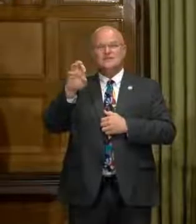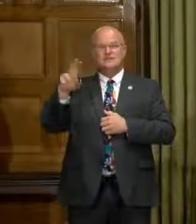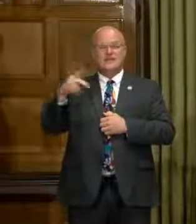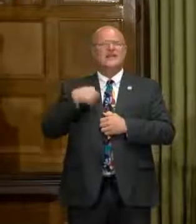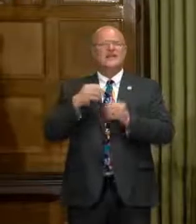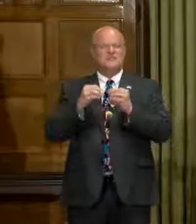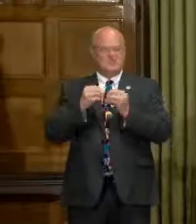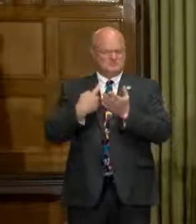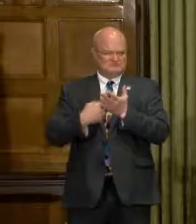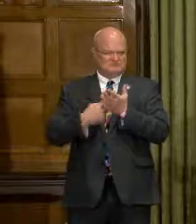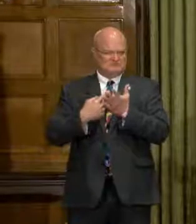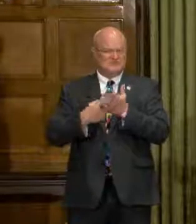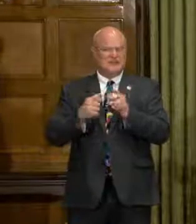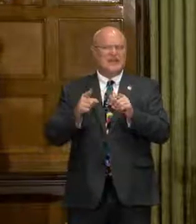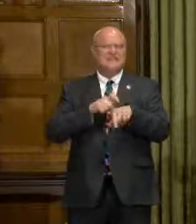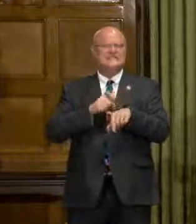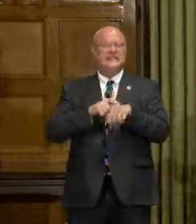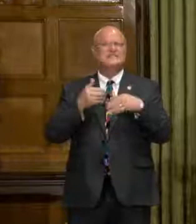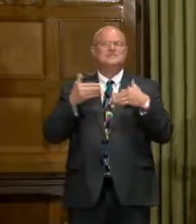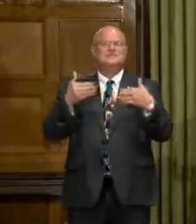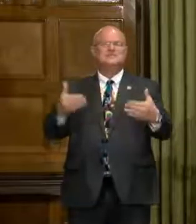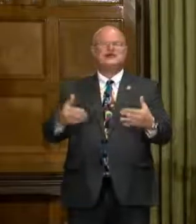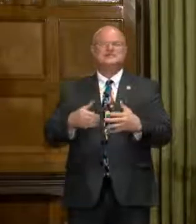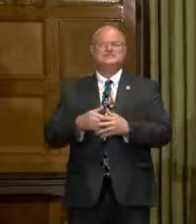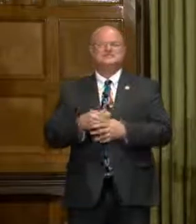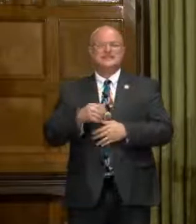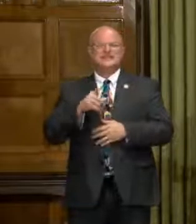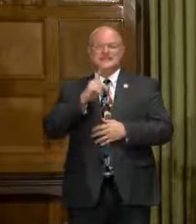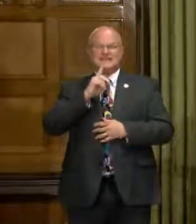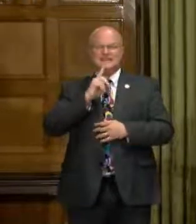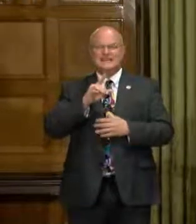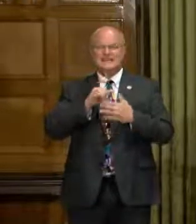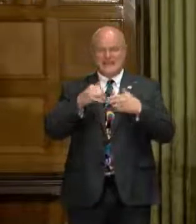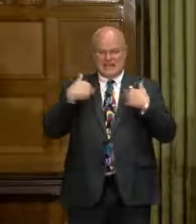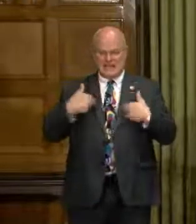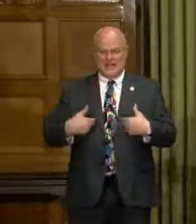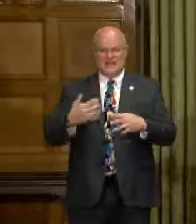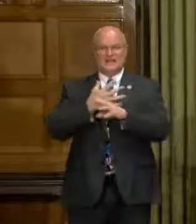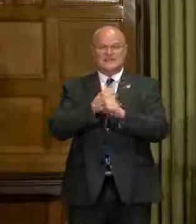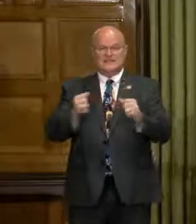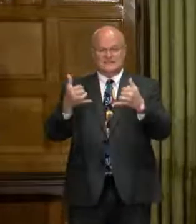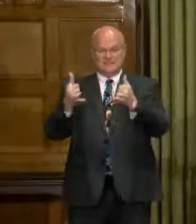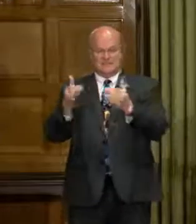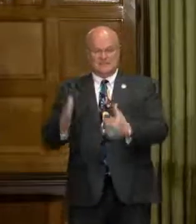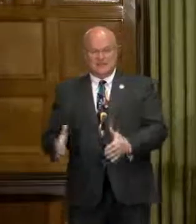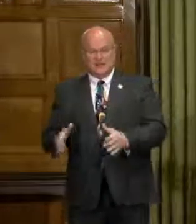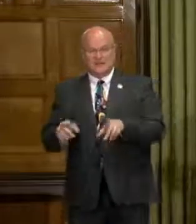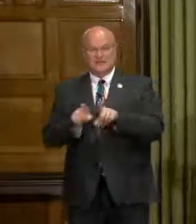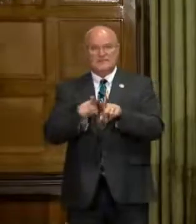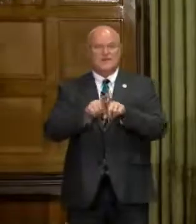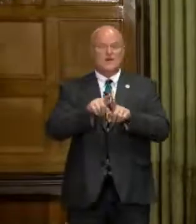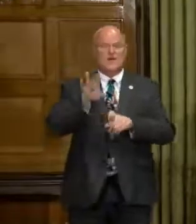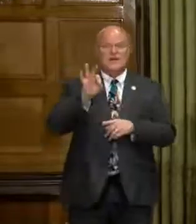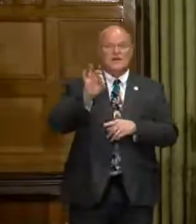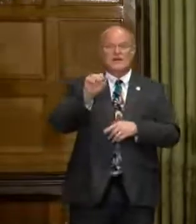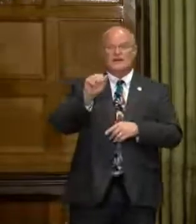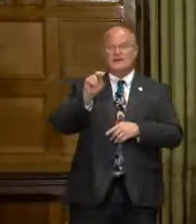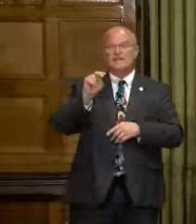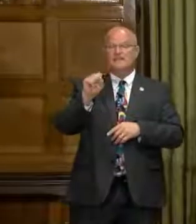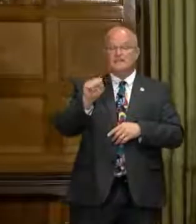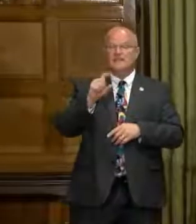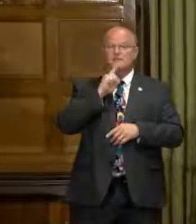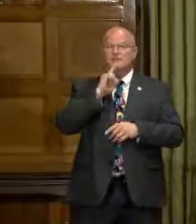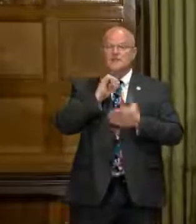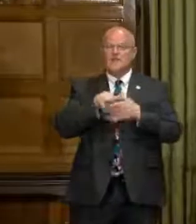have more conversations as time goes on. It's the health and safety of the players as well as the fans and